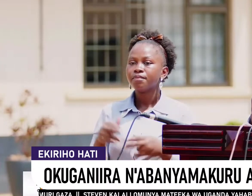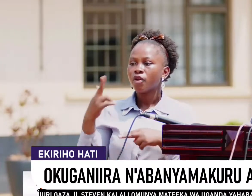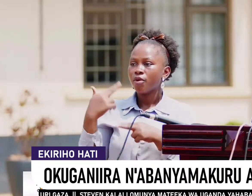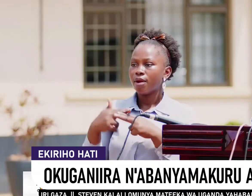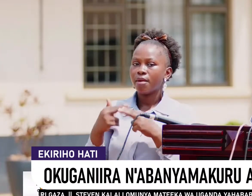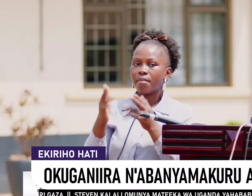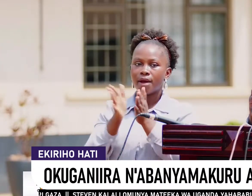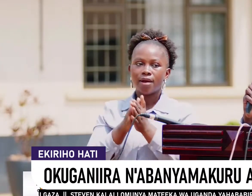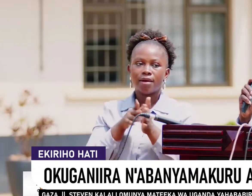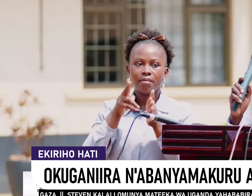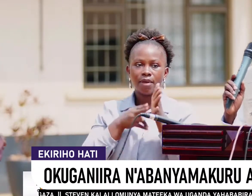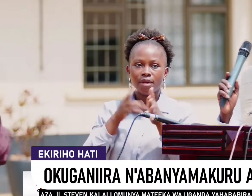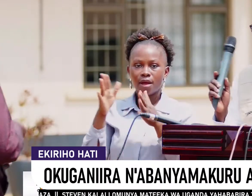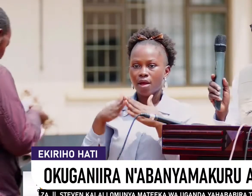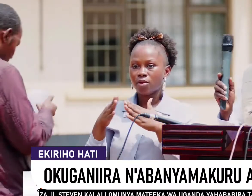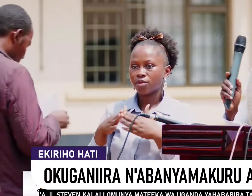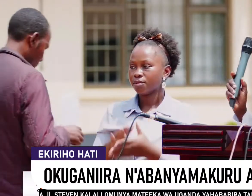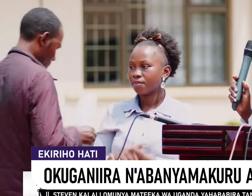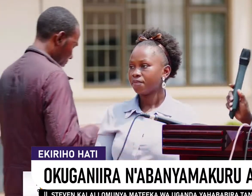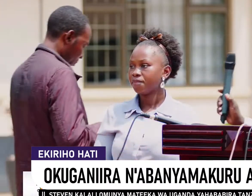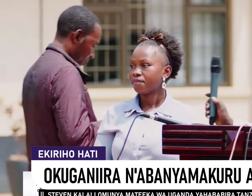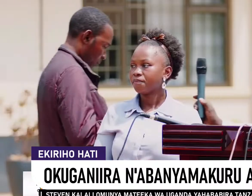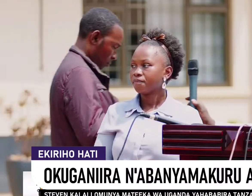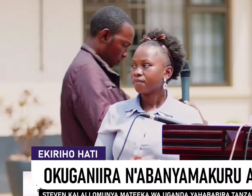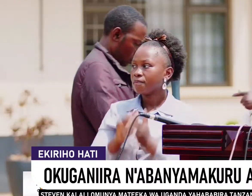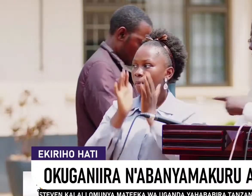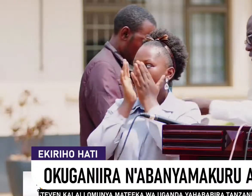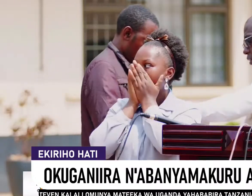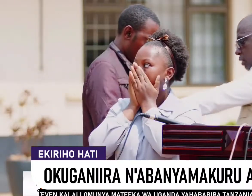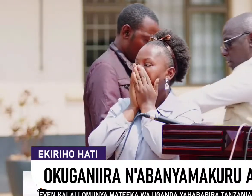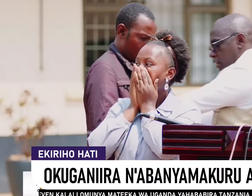name and media house.